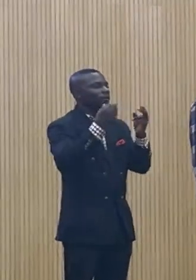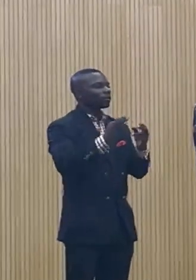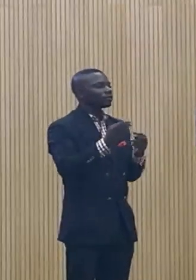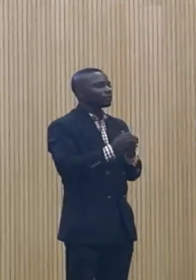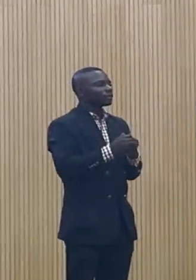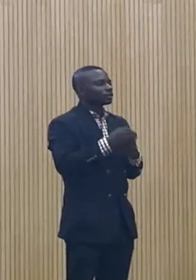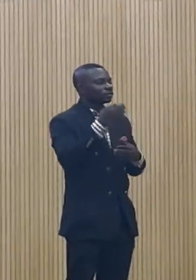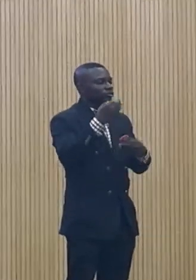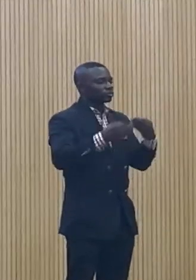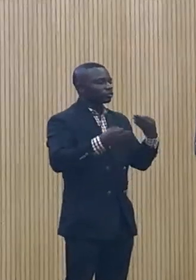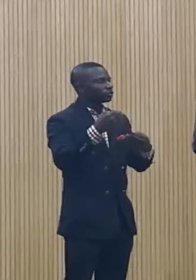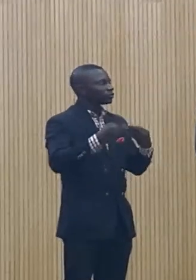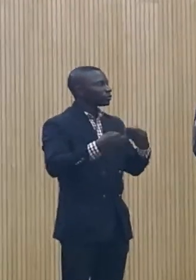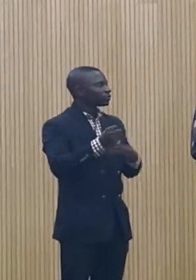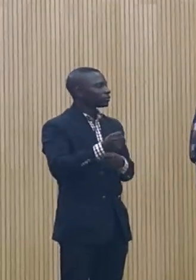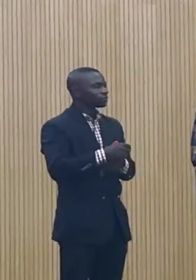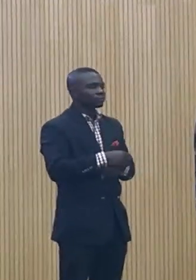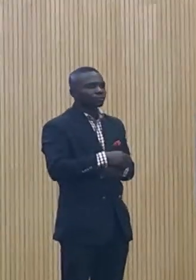Okay.